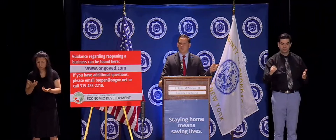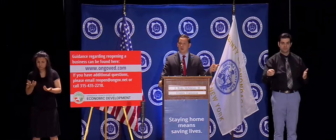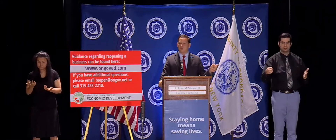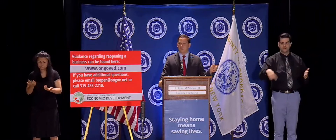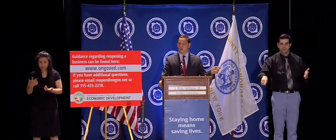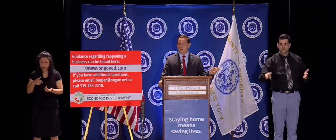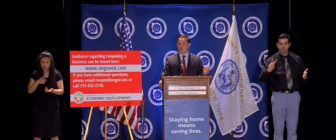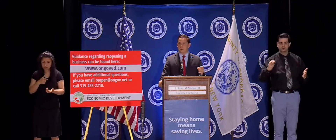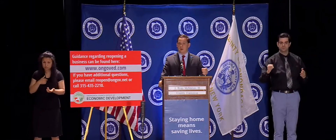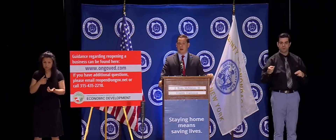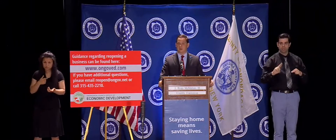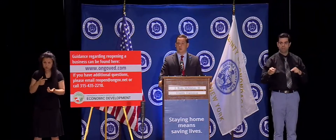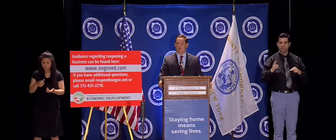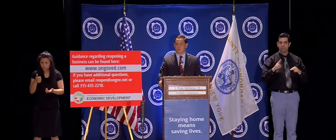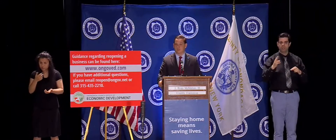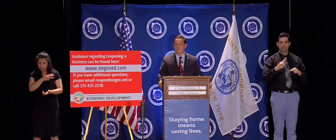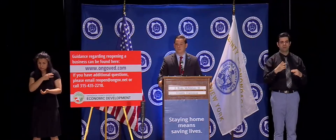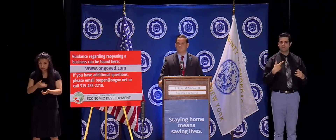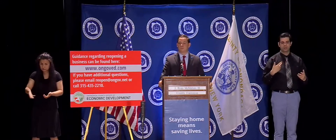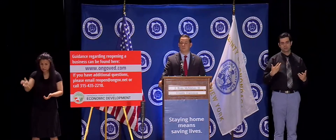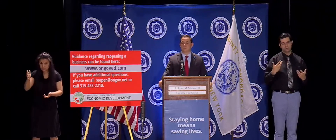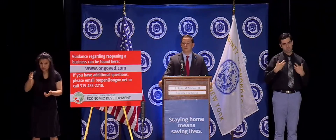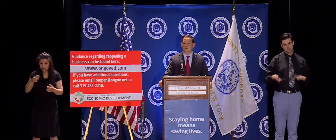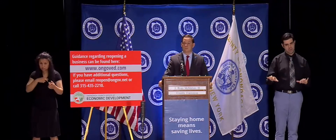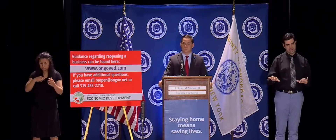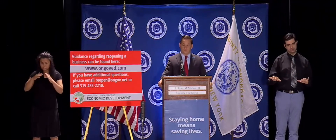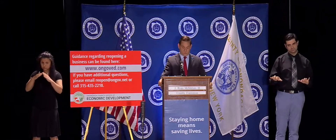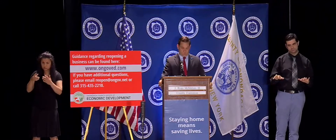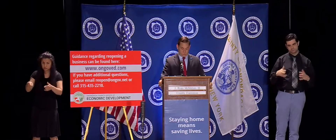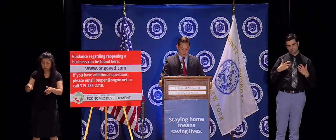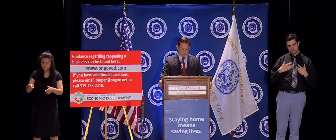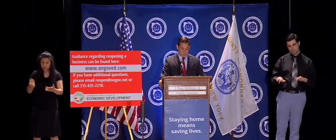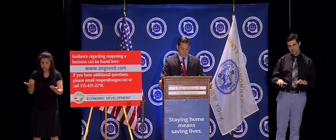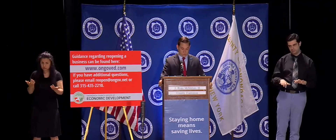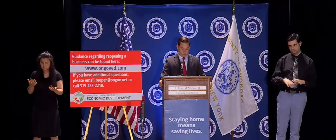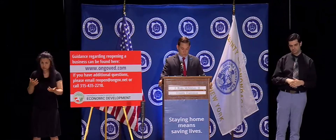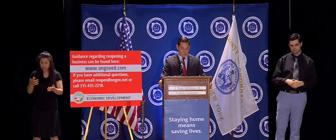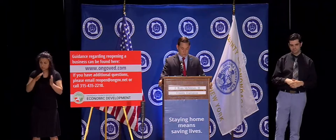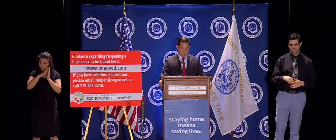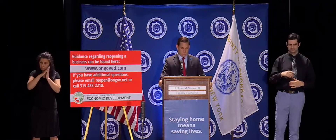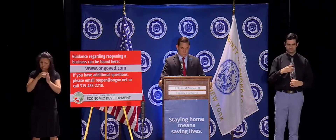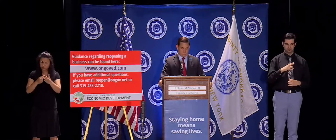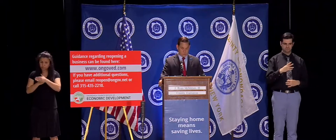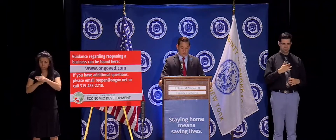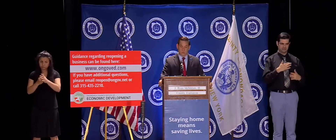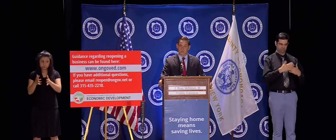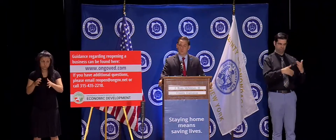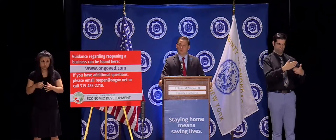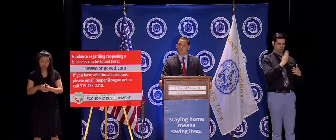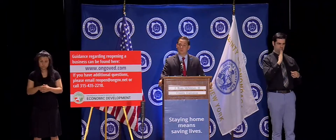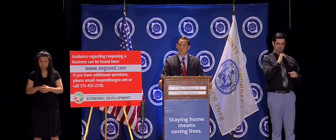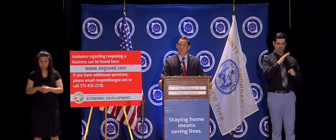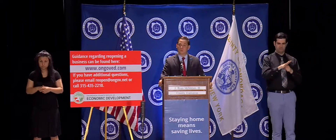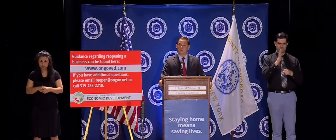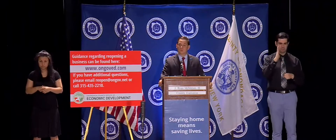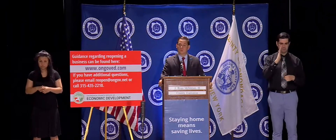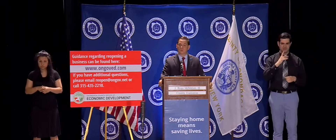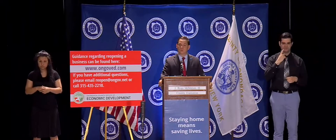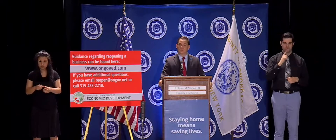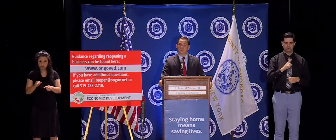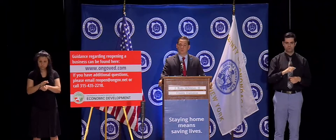who are sick for other reasons going to the hospitals. So are the COVID floors at like the nursing homes, are they just